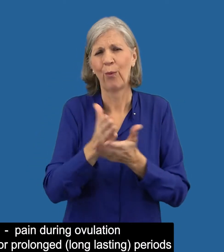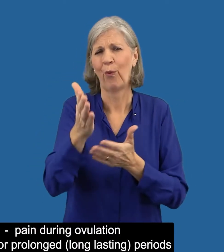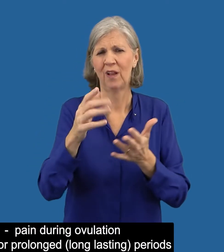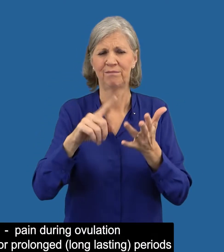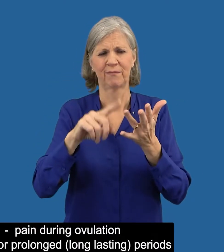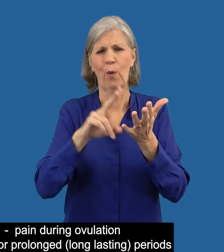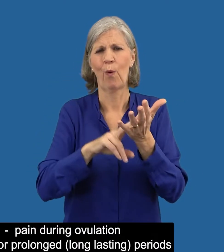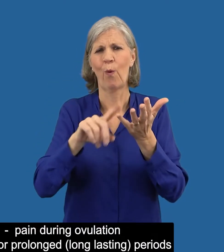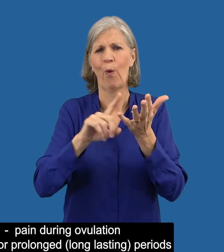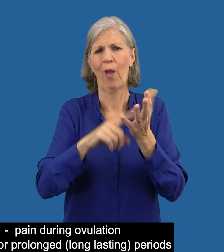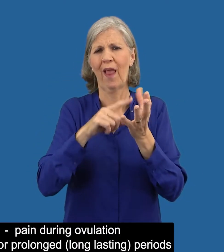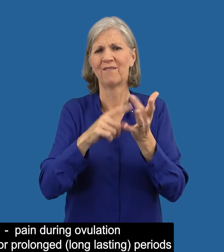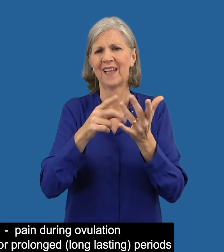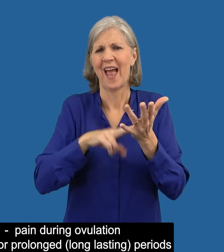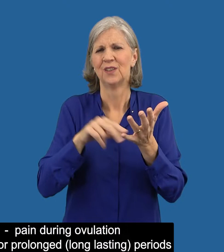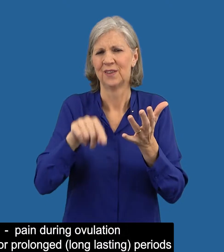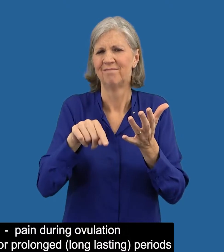Pain during ovulation.